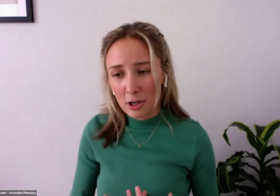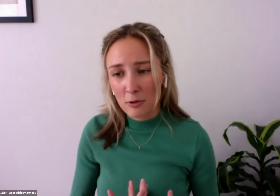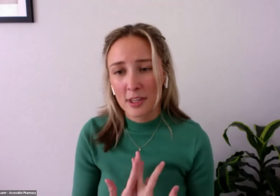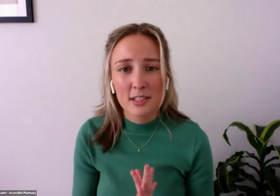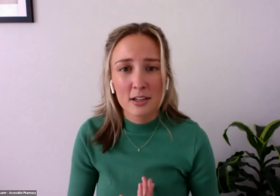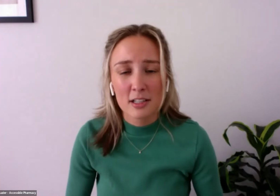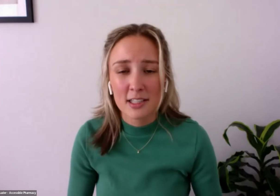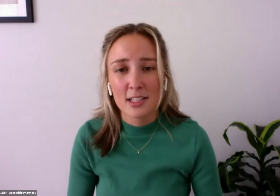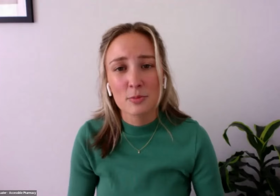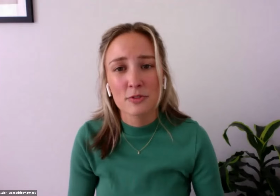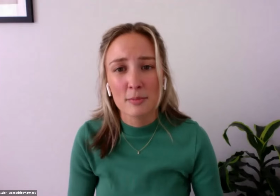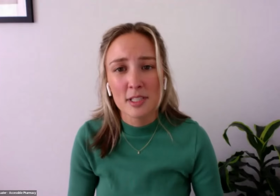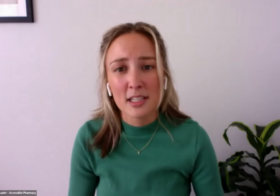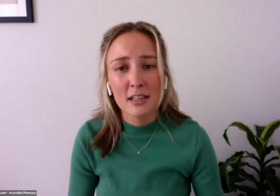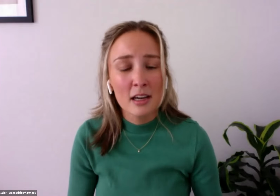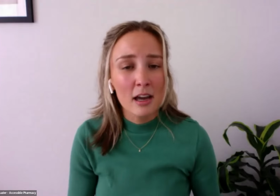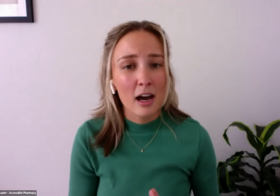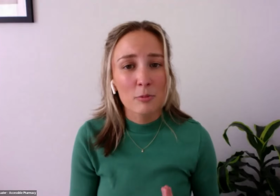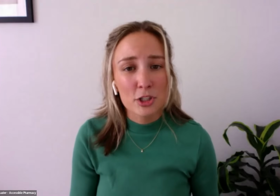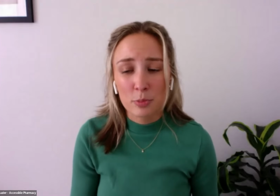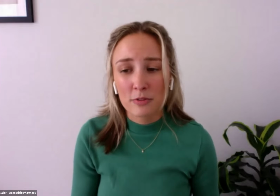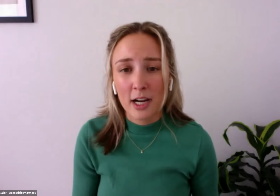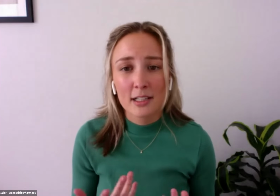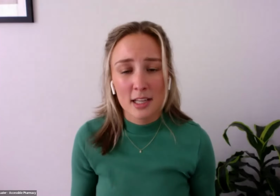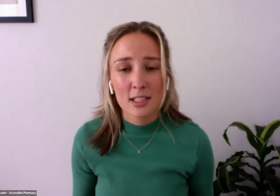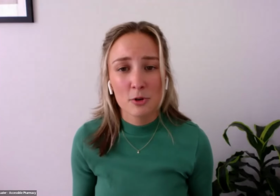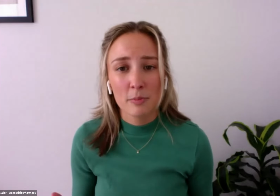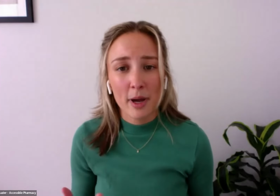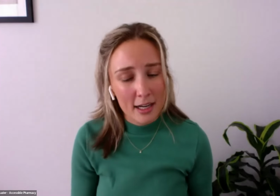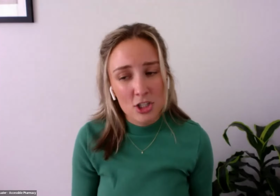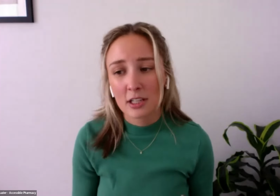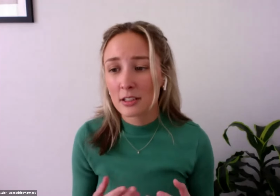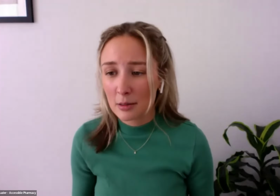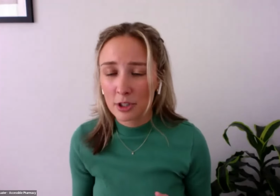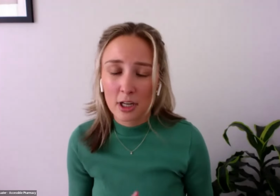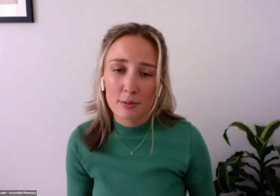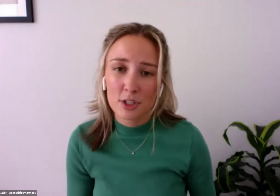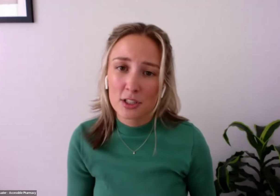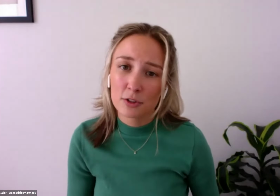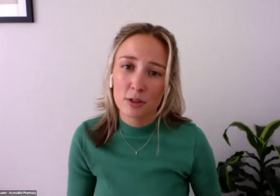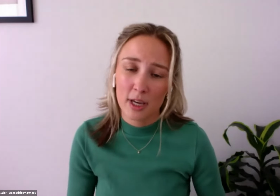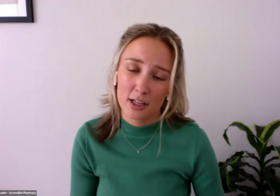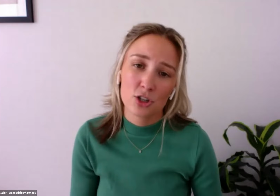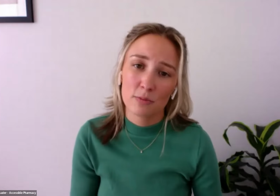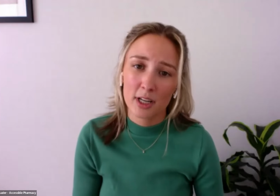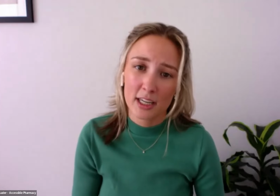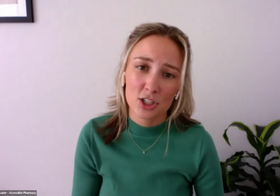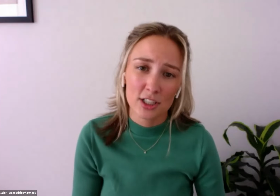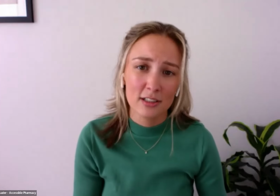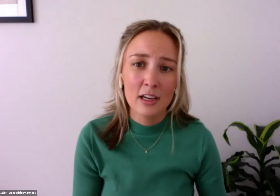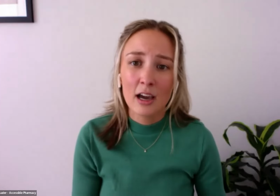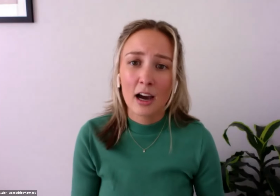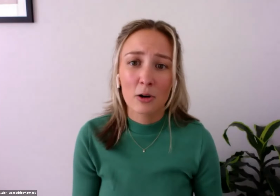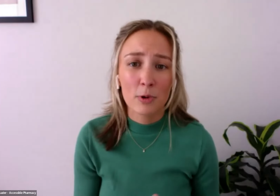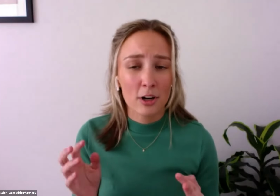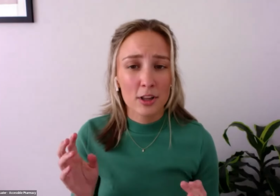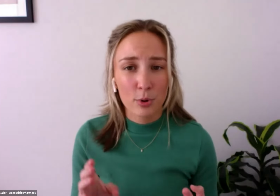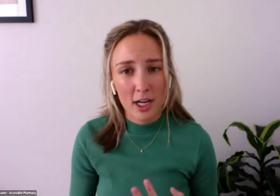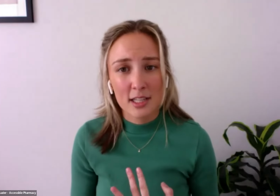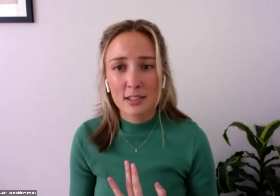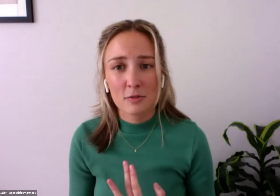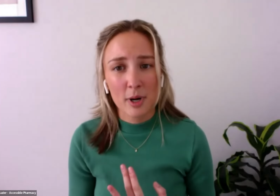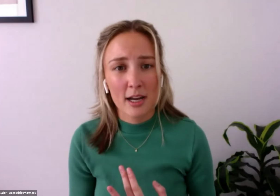not familiar with us here at Accessible Pharmacy, we do provide accessible packaging and labeling options for you to manage your medication.